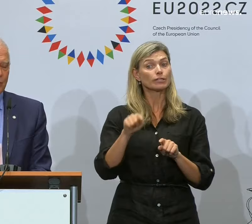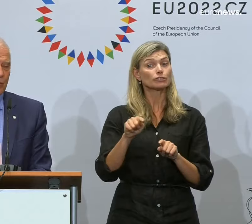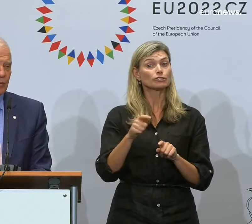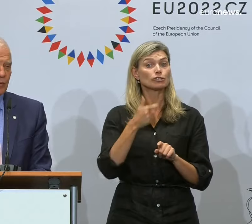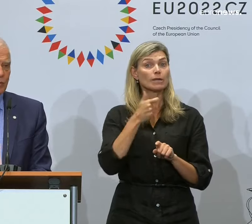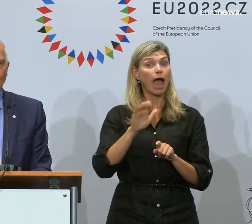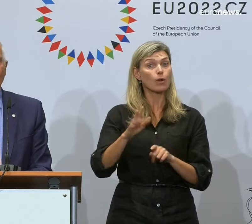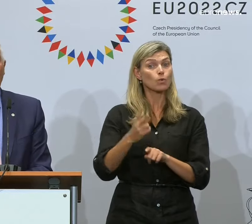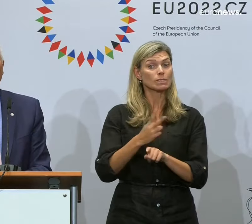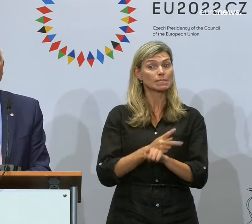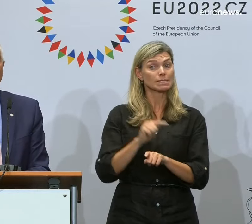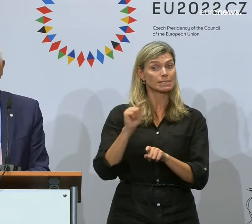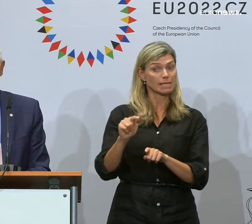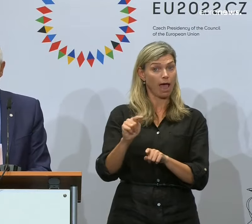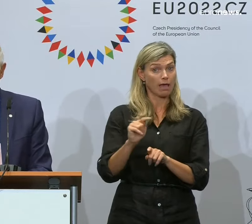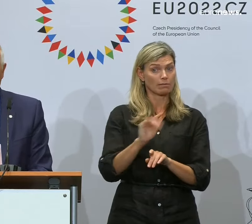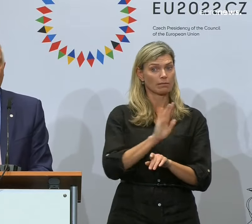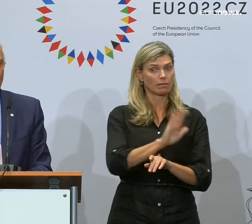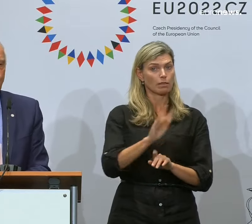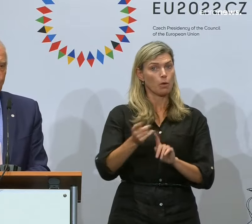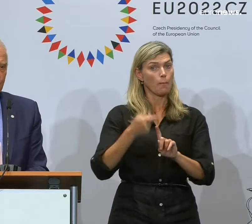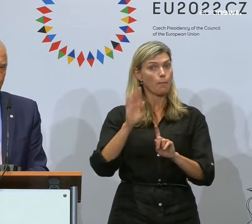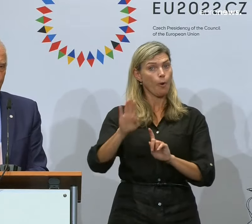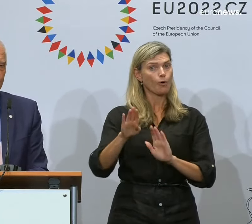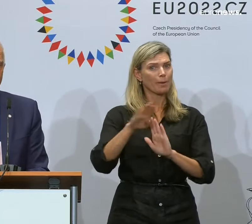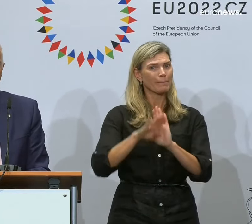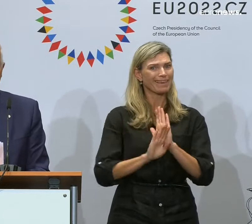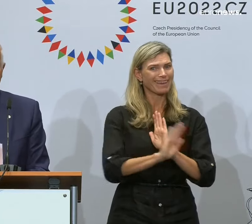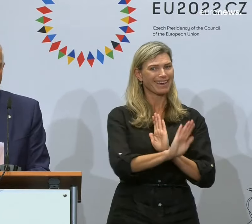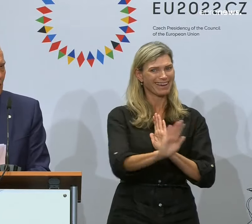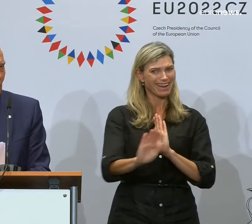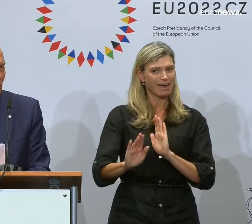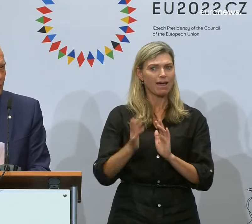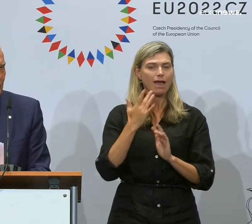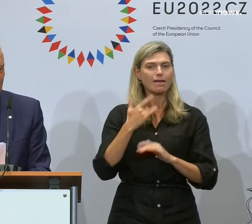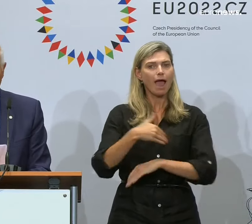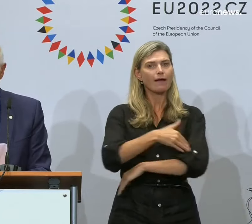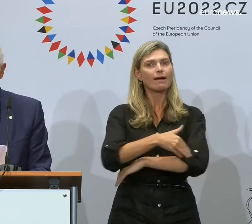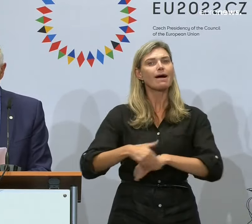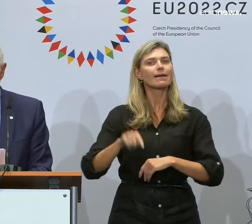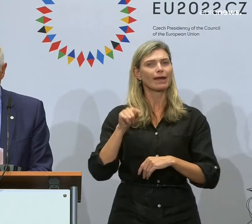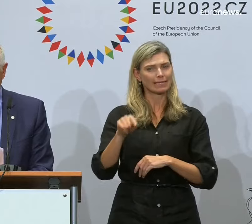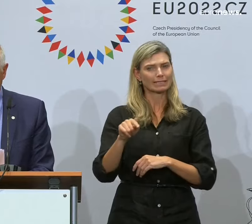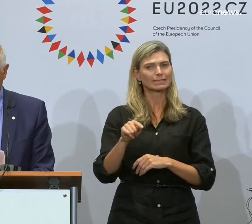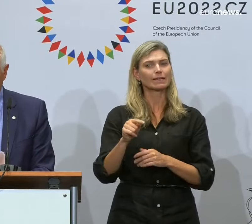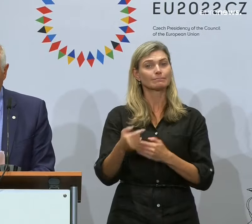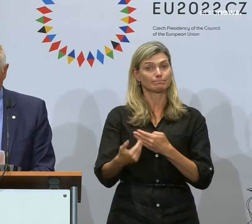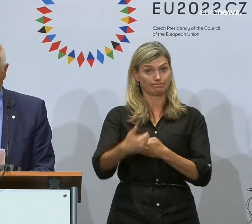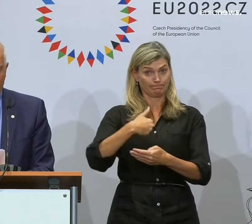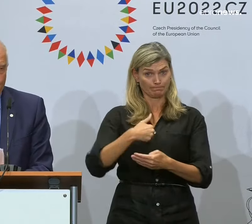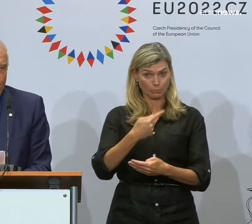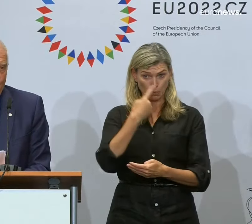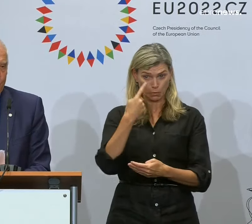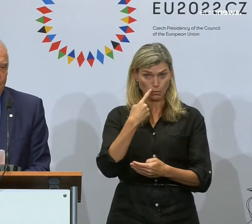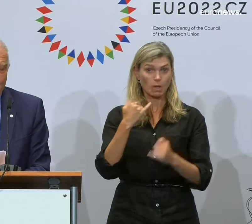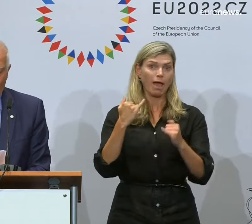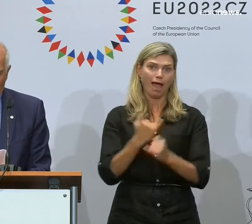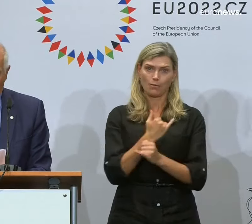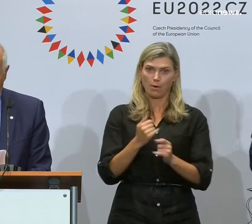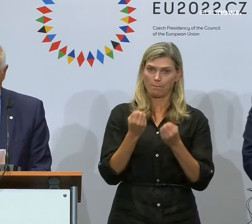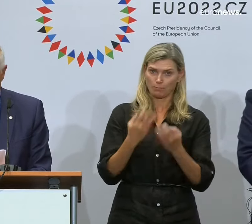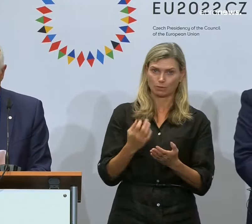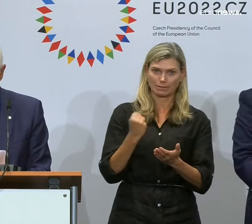national measures on the cross-border process, always in accordance with the, it could not